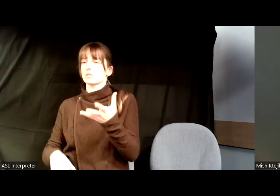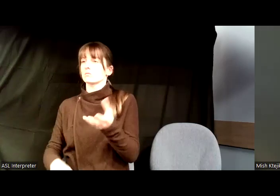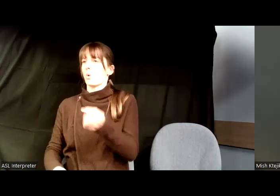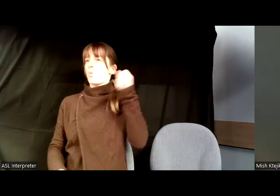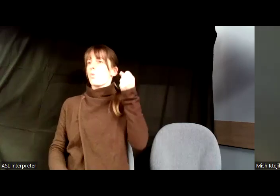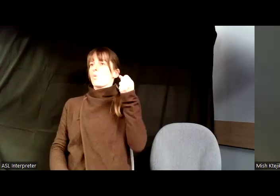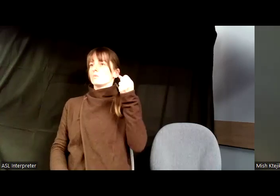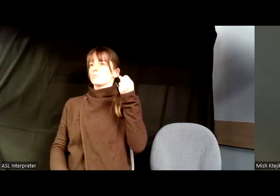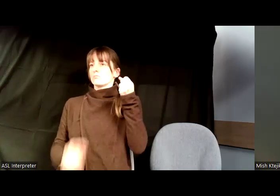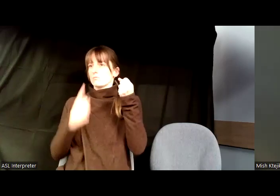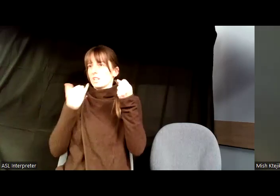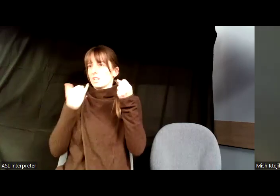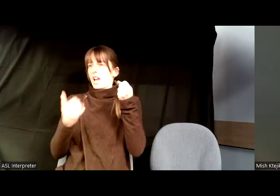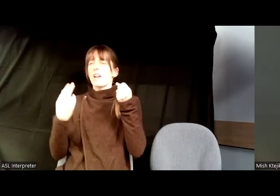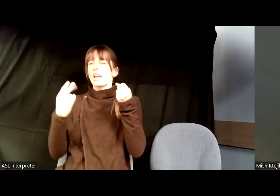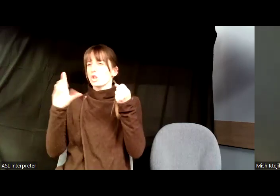down.